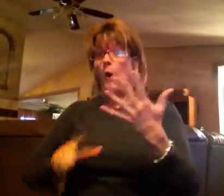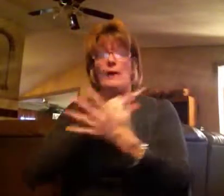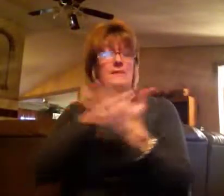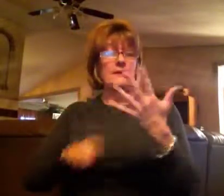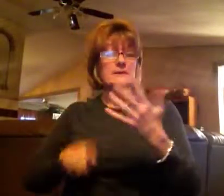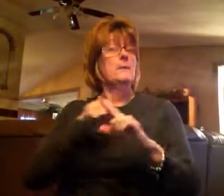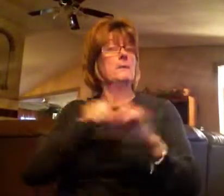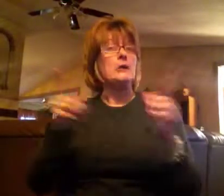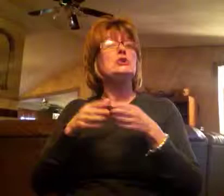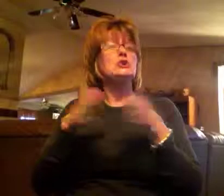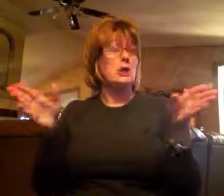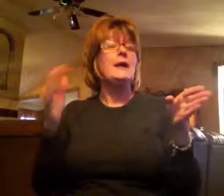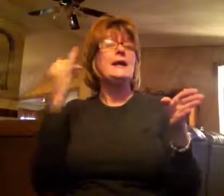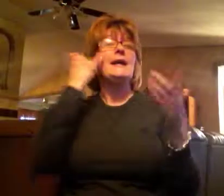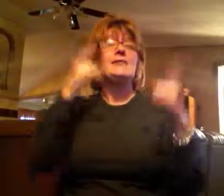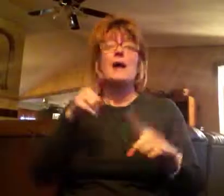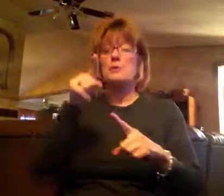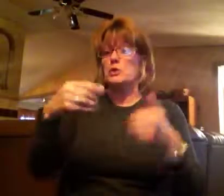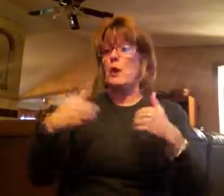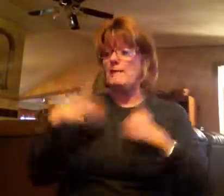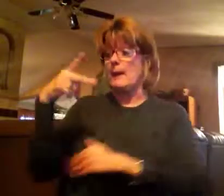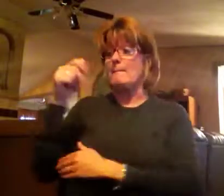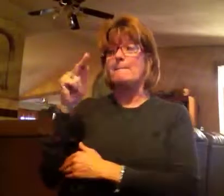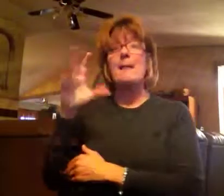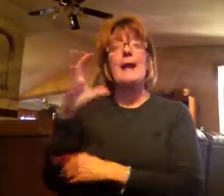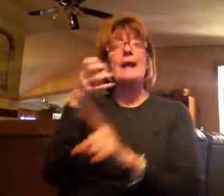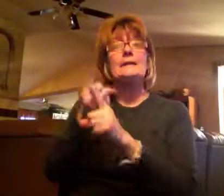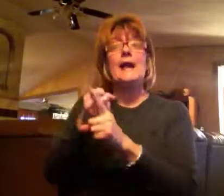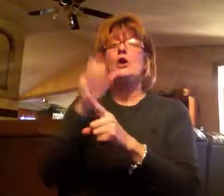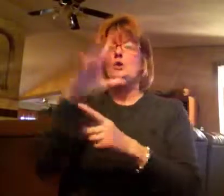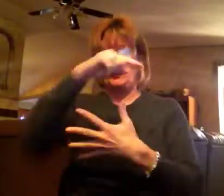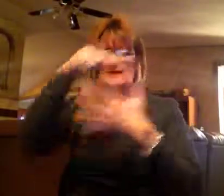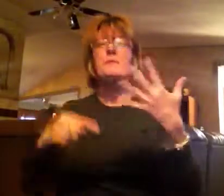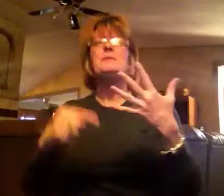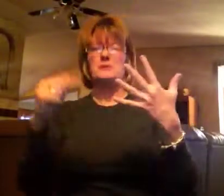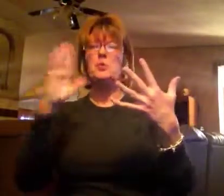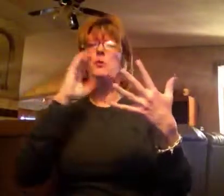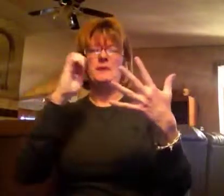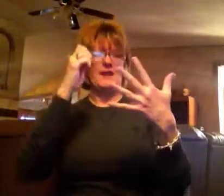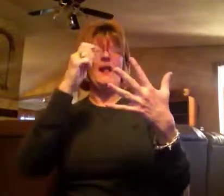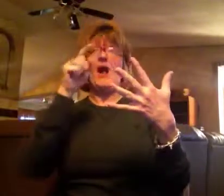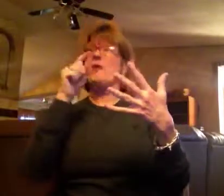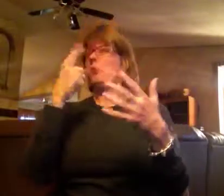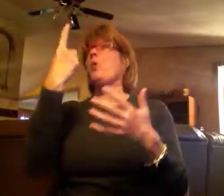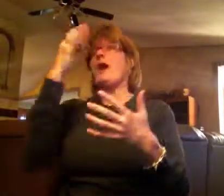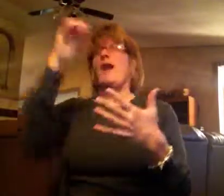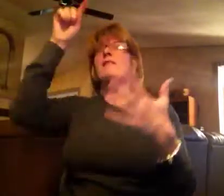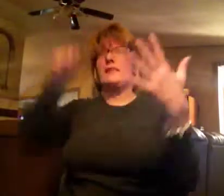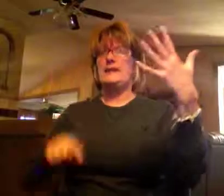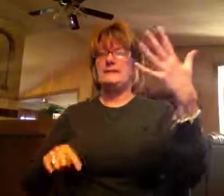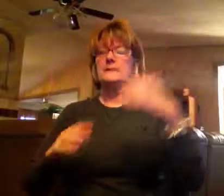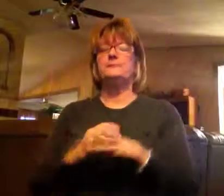but generally, if you're having a panic attack, your symptoms will fall under this sort of umbrella. Now, what I want to address right